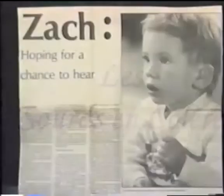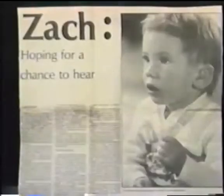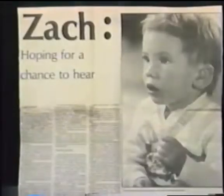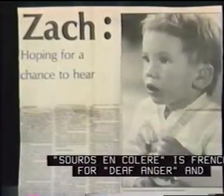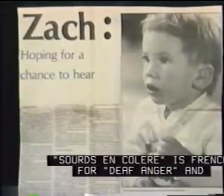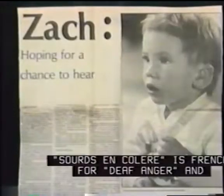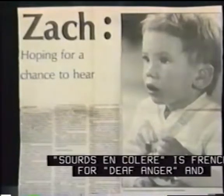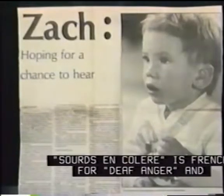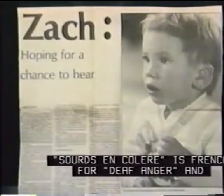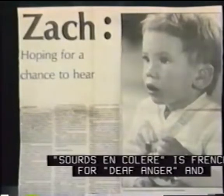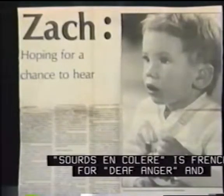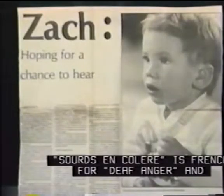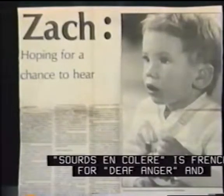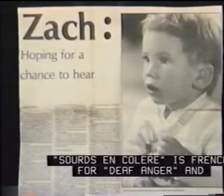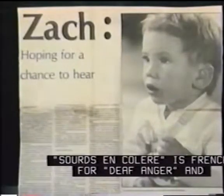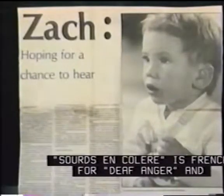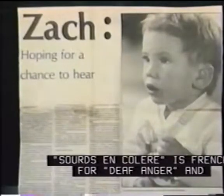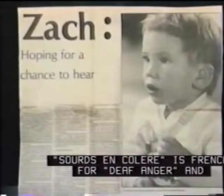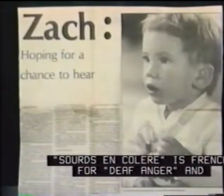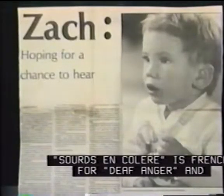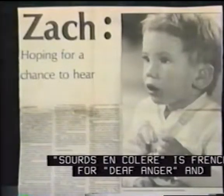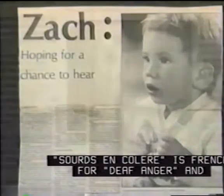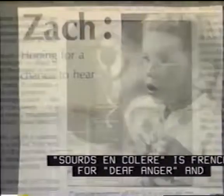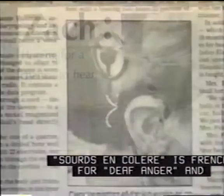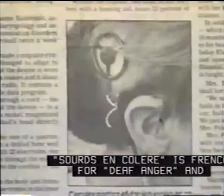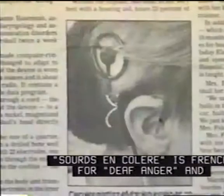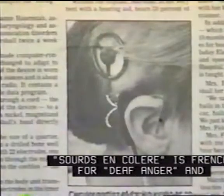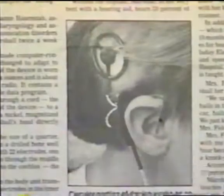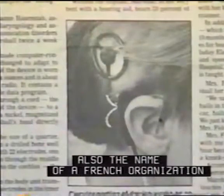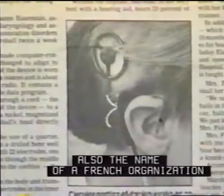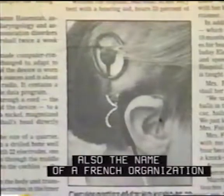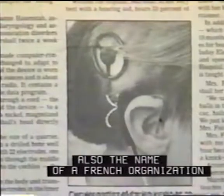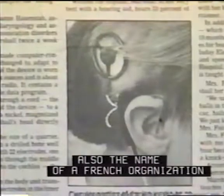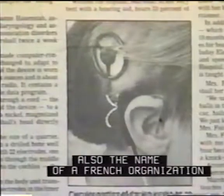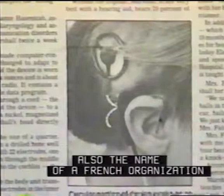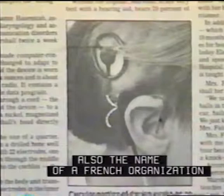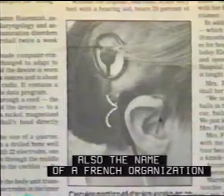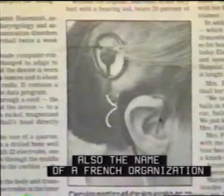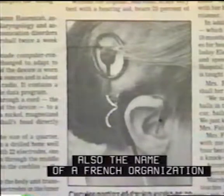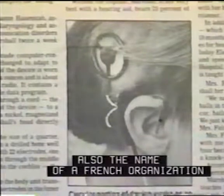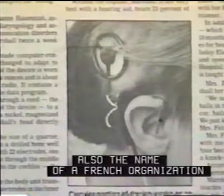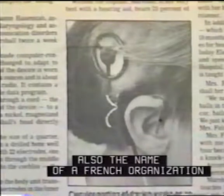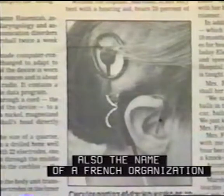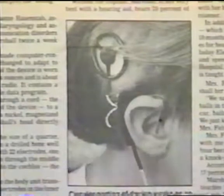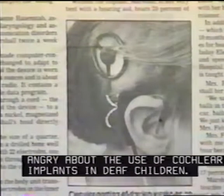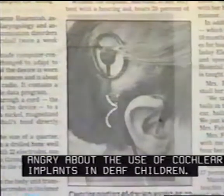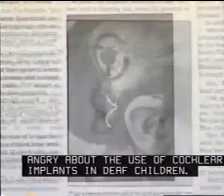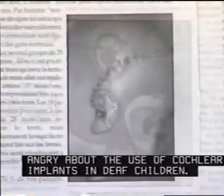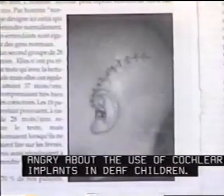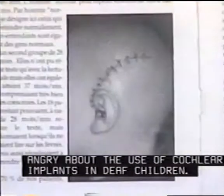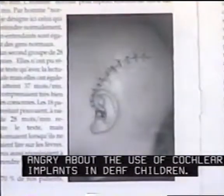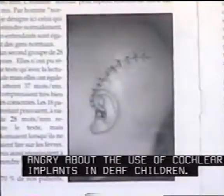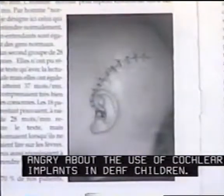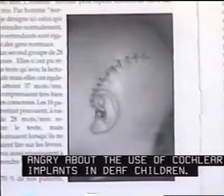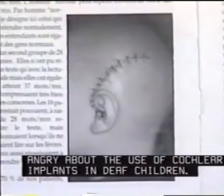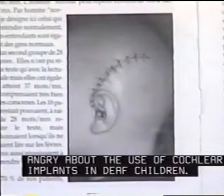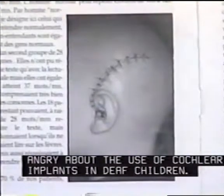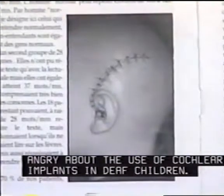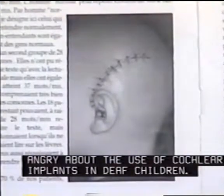Sours en colère is French for deaf anger and also the name of a French organization angry about the use of cochlear